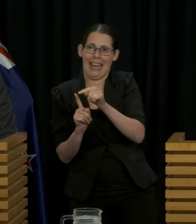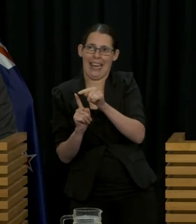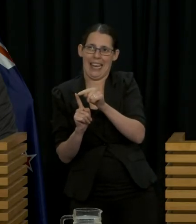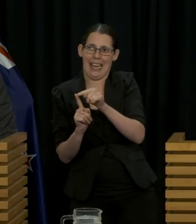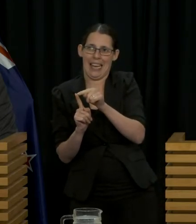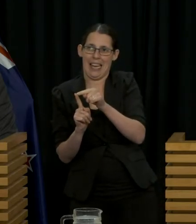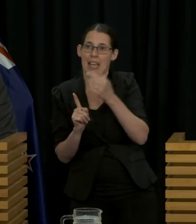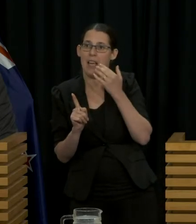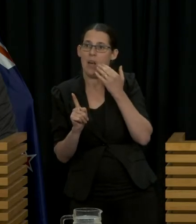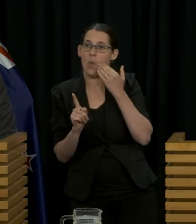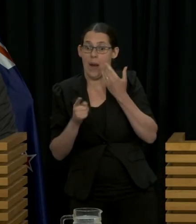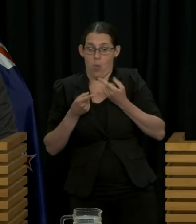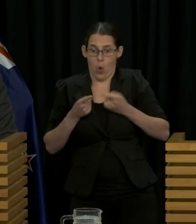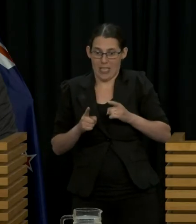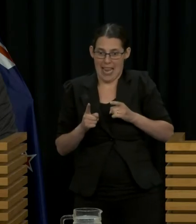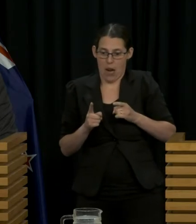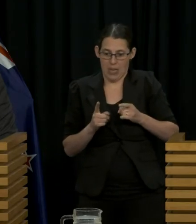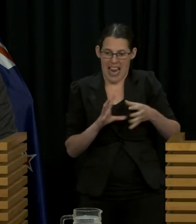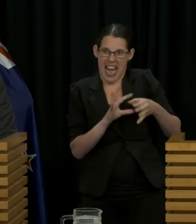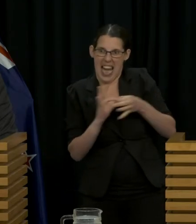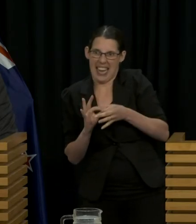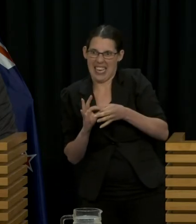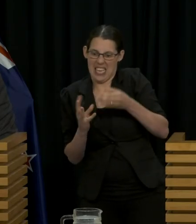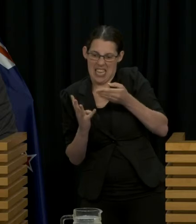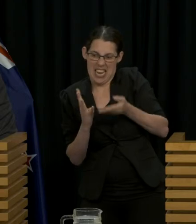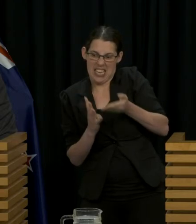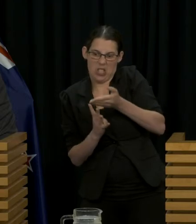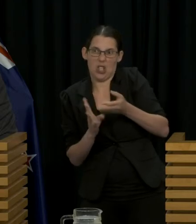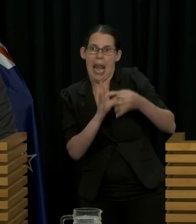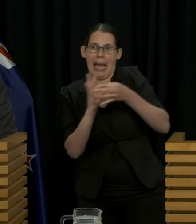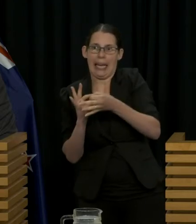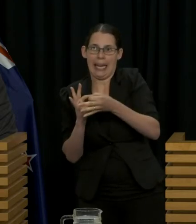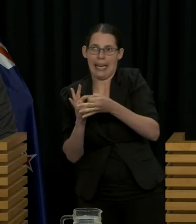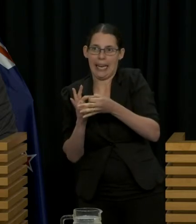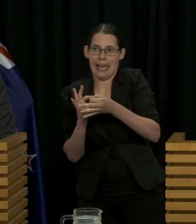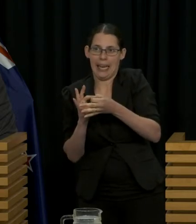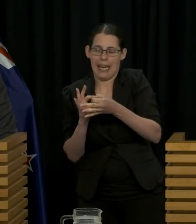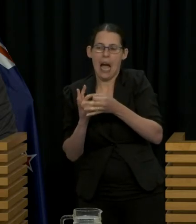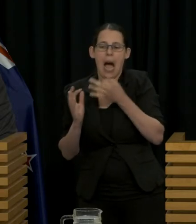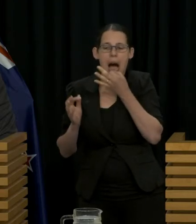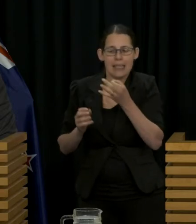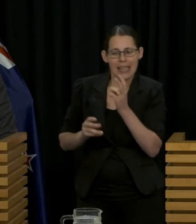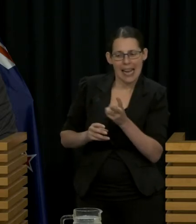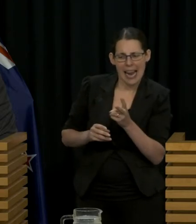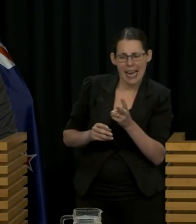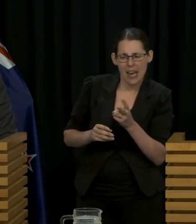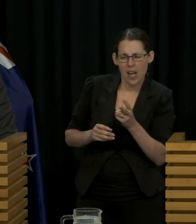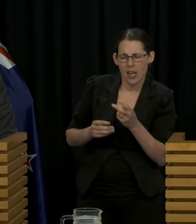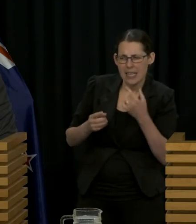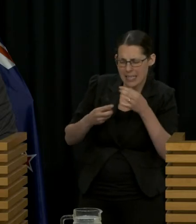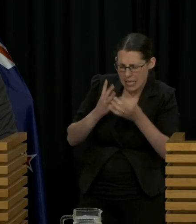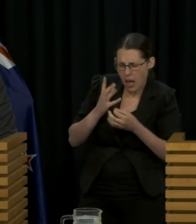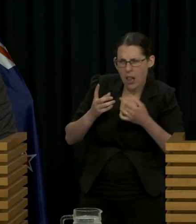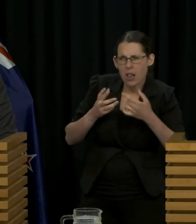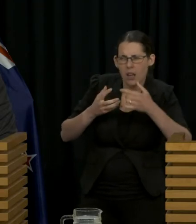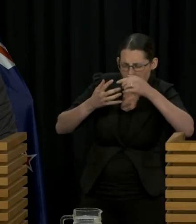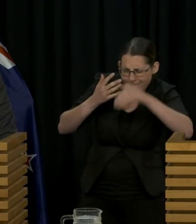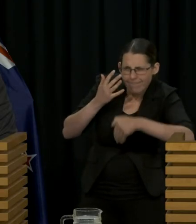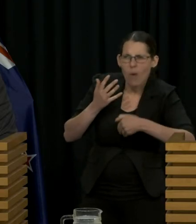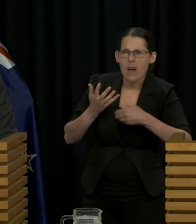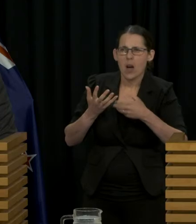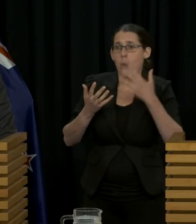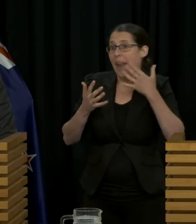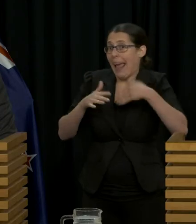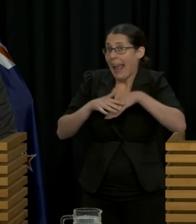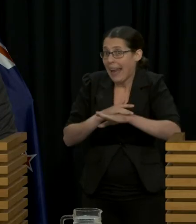once the link was made, there is a sort of detailed interview to ask them about their movements when they were in the hotel and what sort